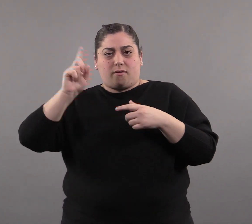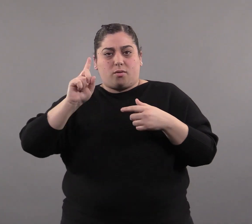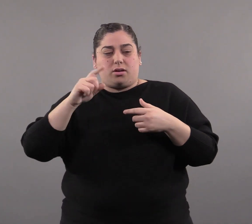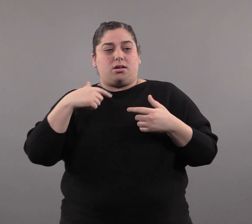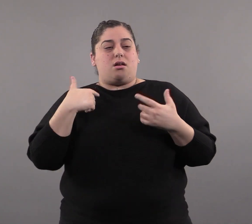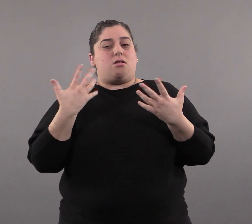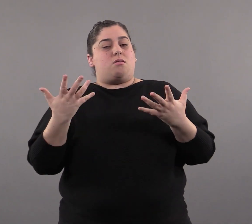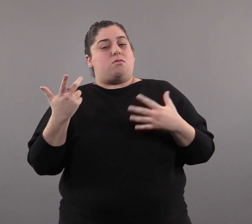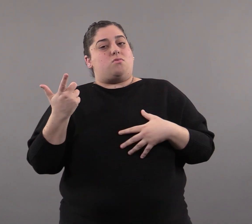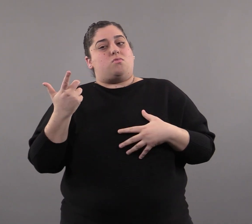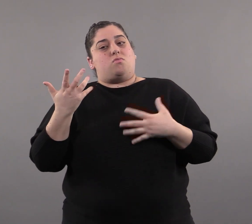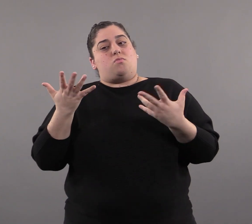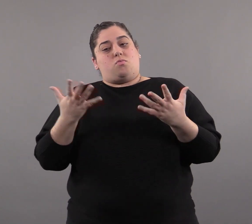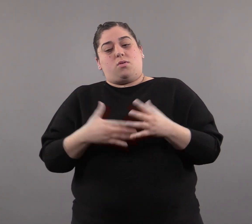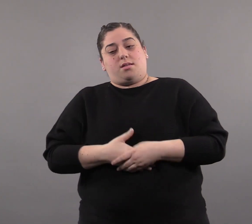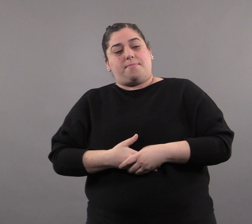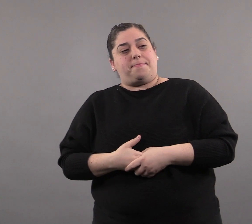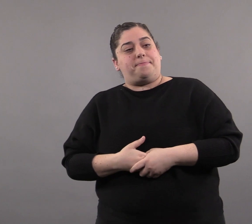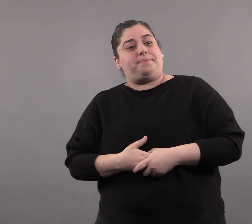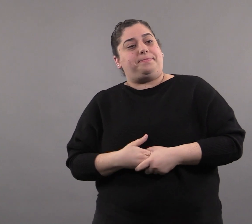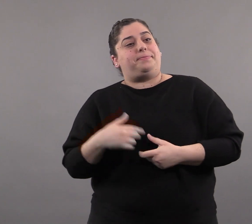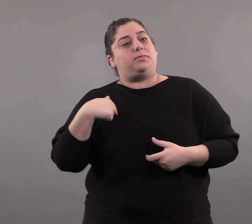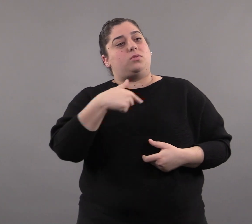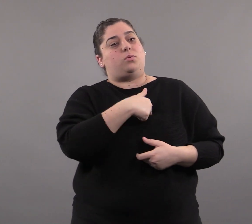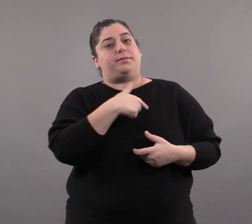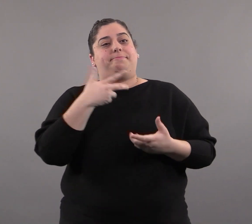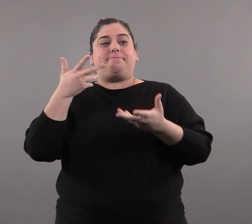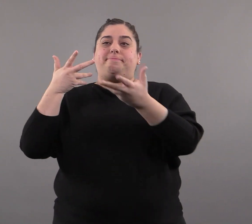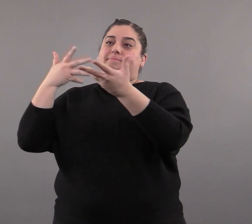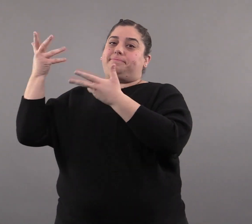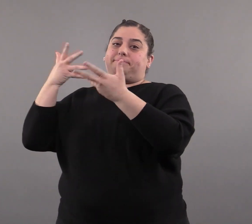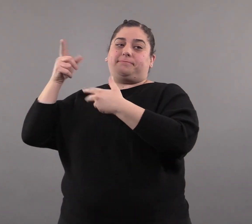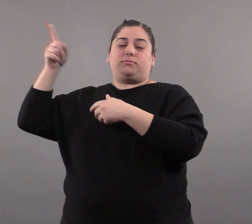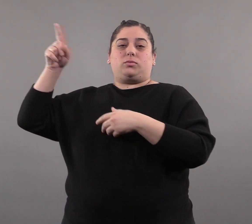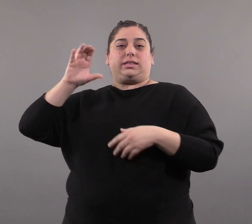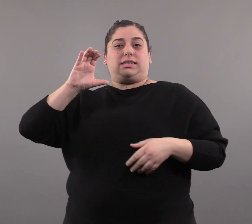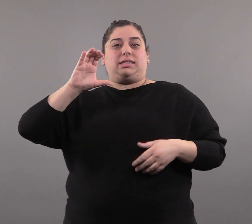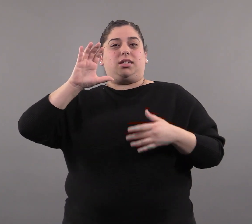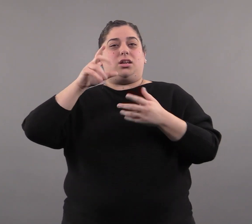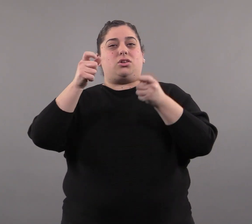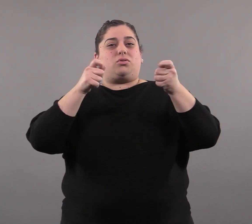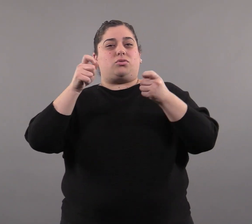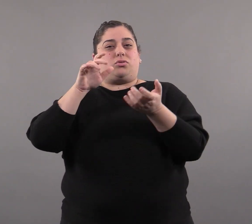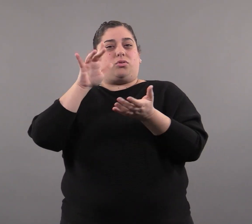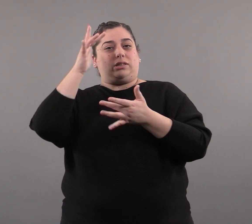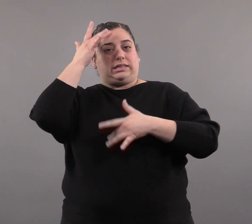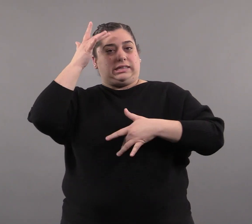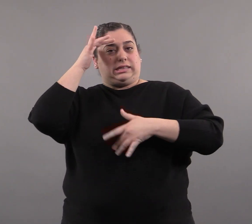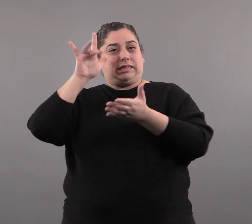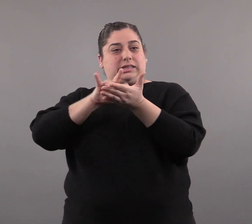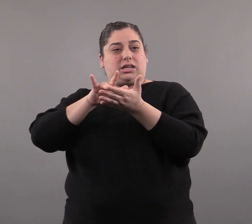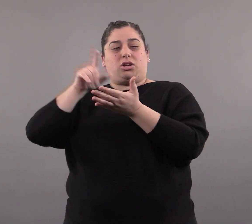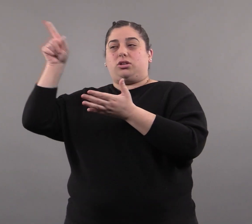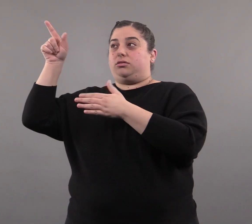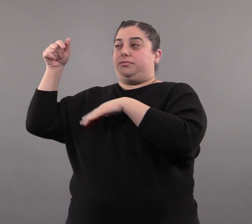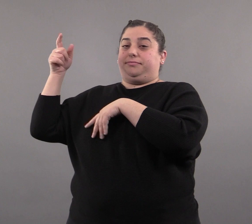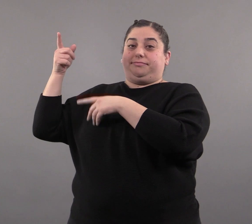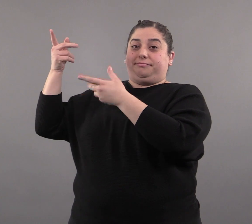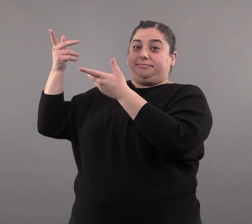travel question with our partners in the CDC quarantine office, and we think that we need to let that process go